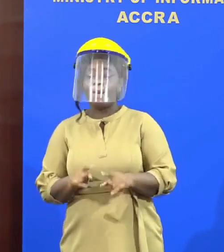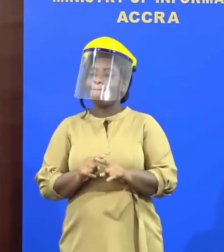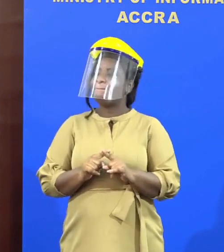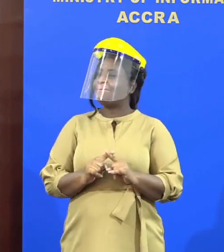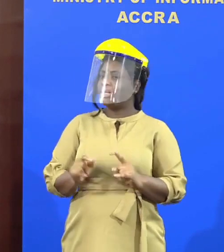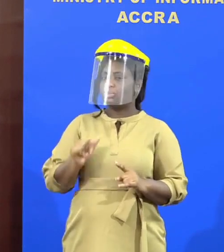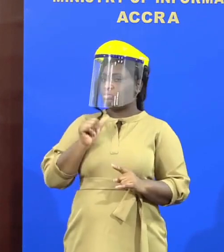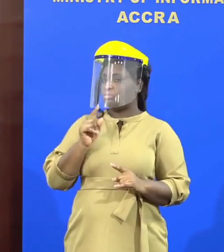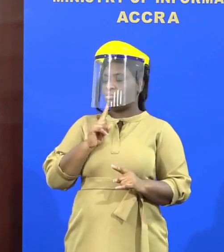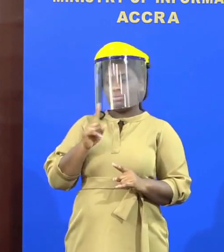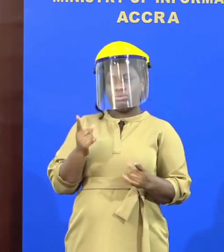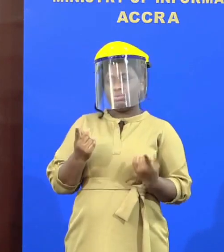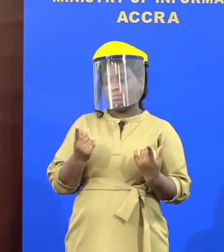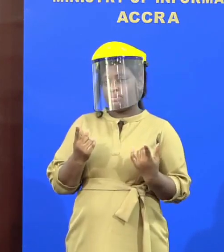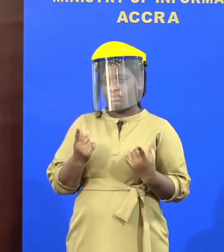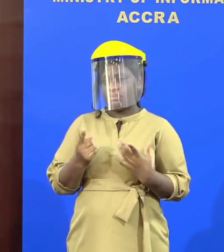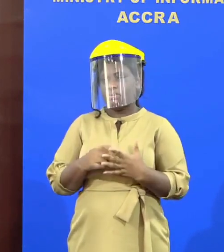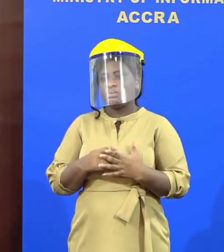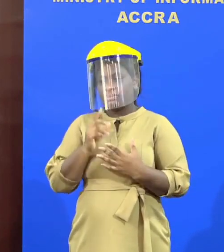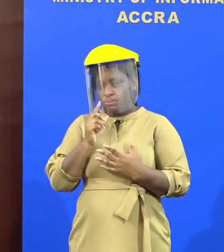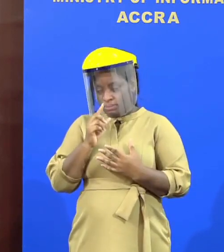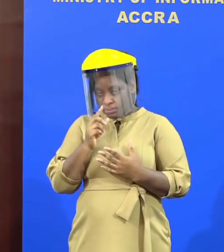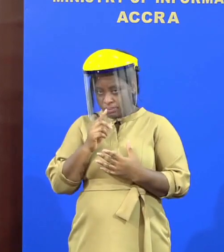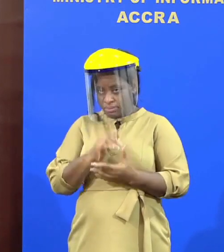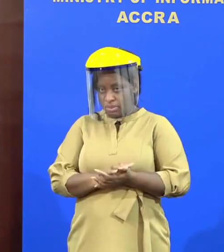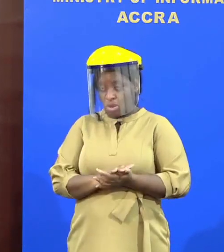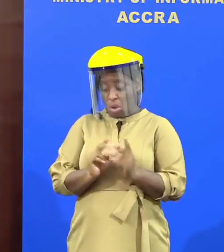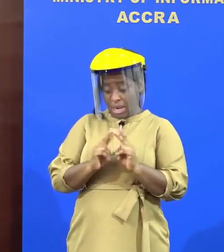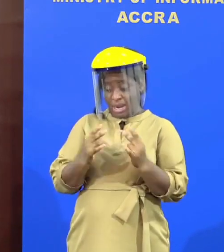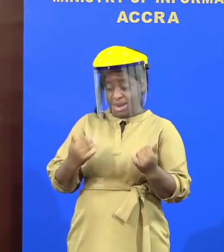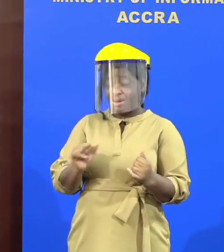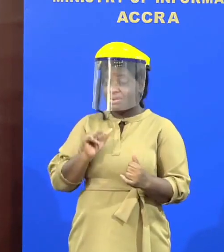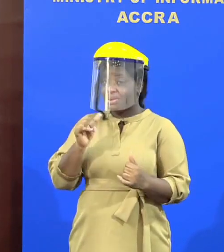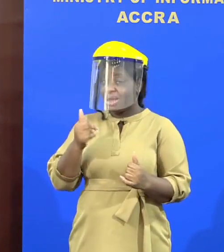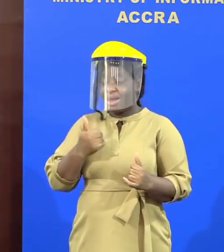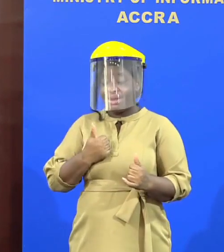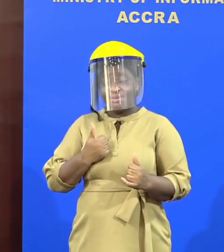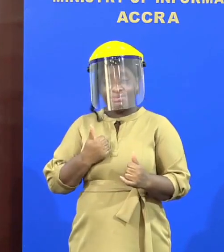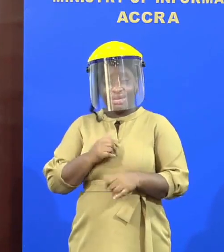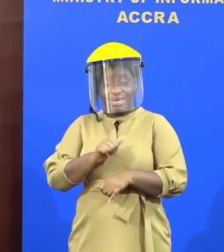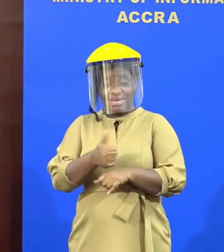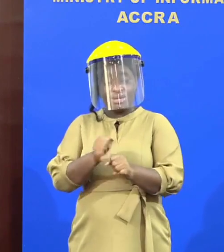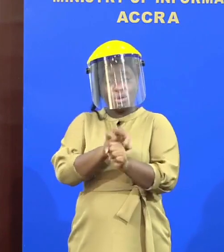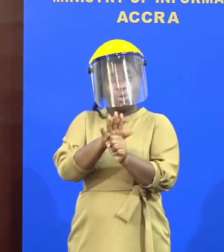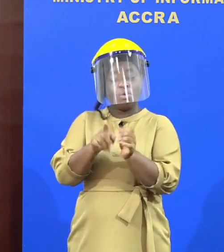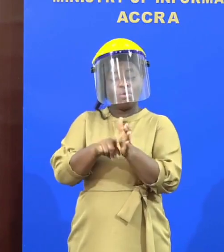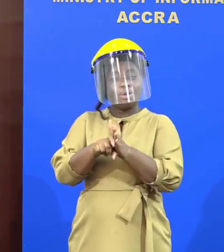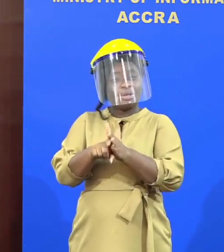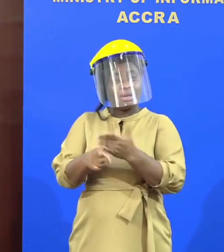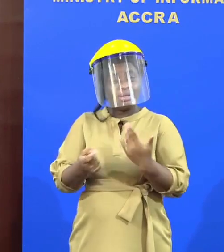was actually COVID-related. So far we've not had any death. In fact, those who are